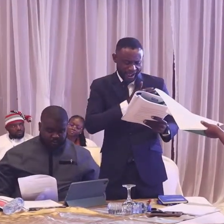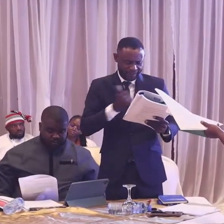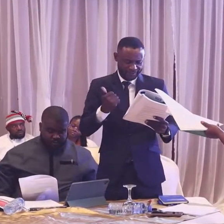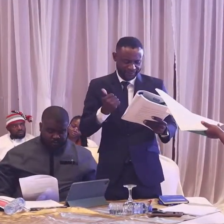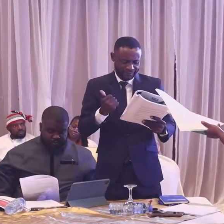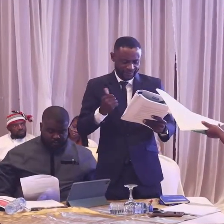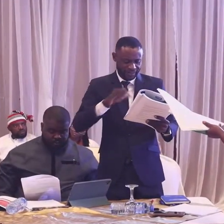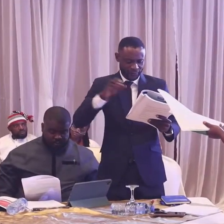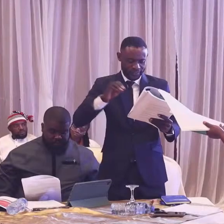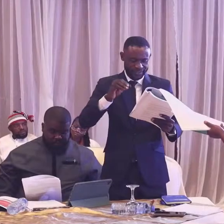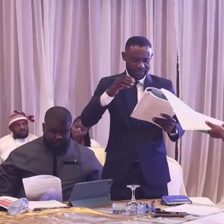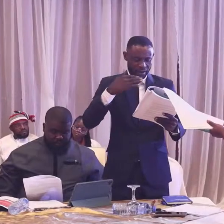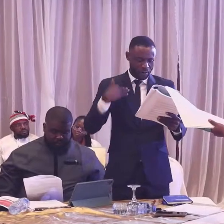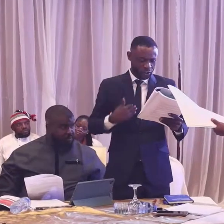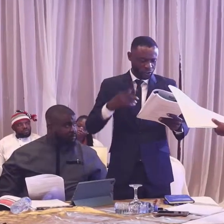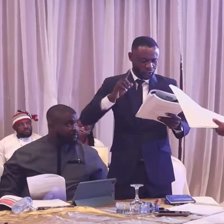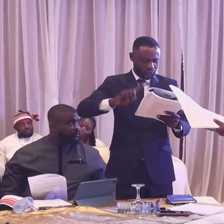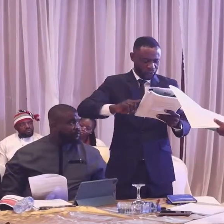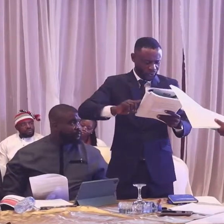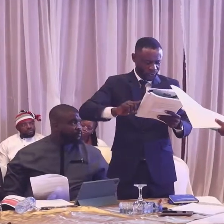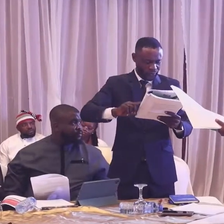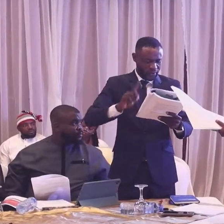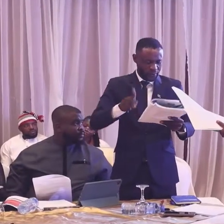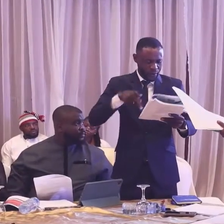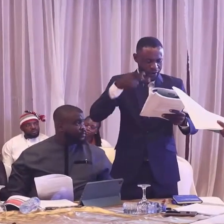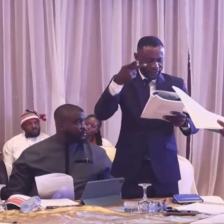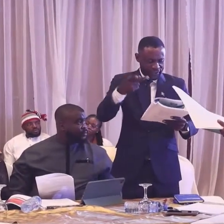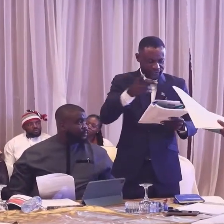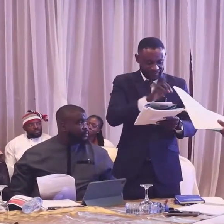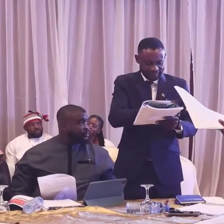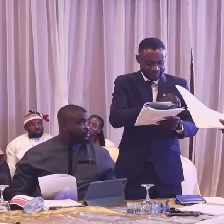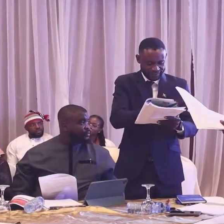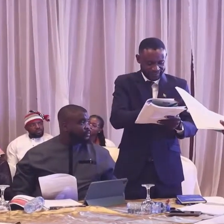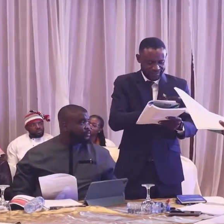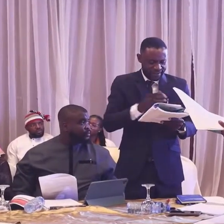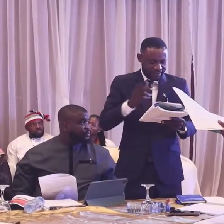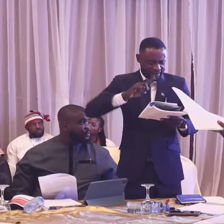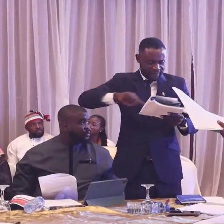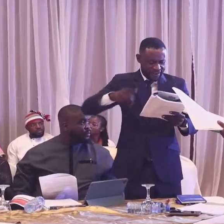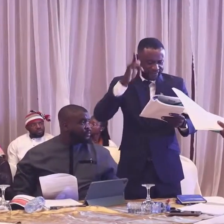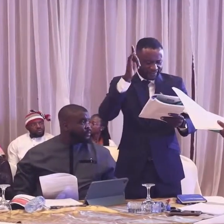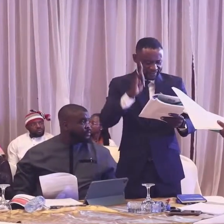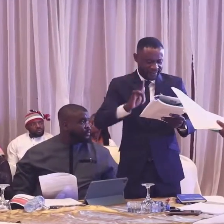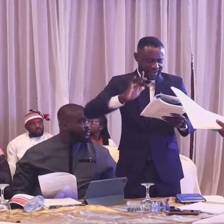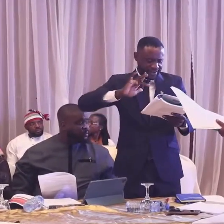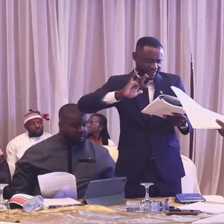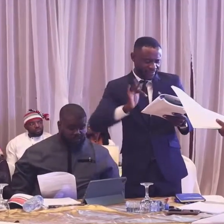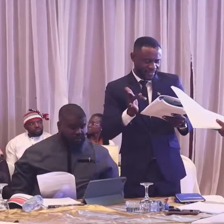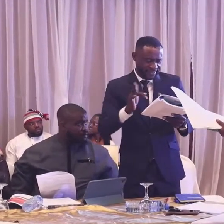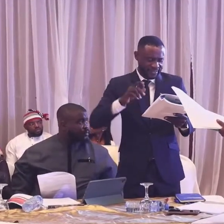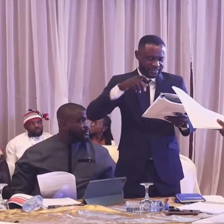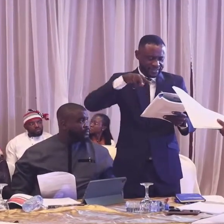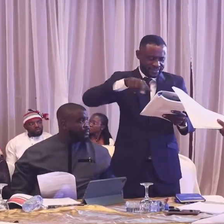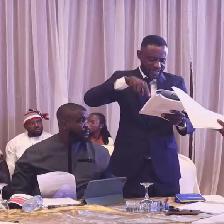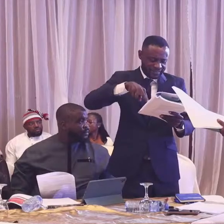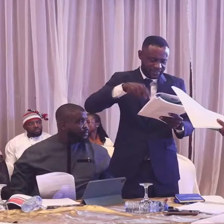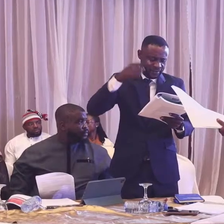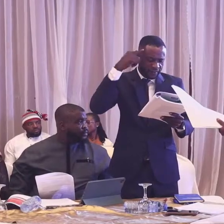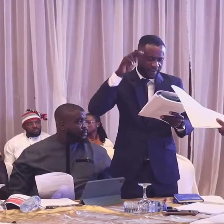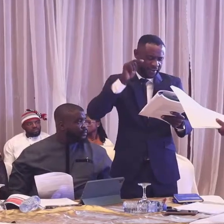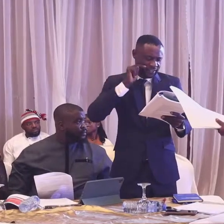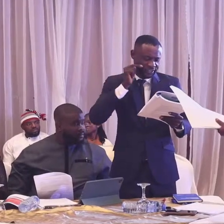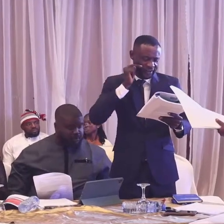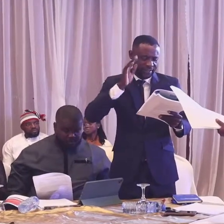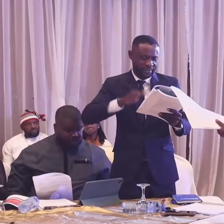international partners and aviation bodies to promote disability-friendly travel standards for